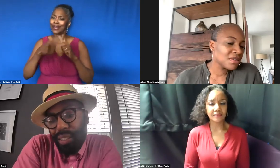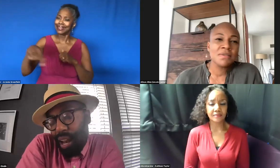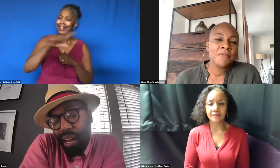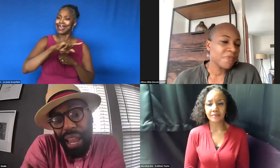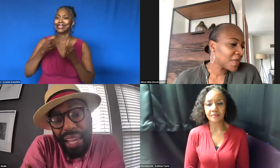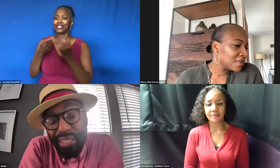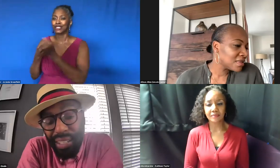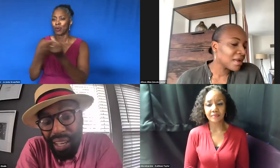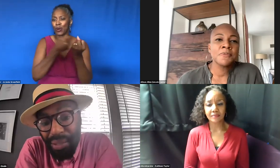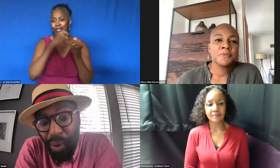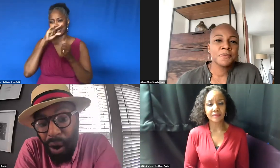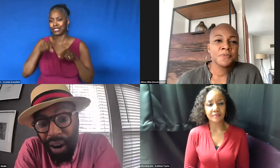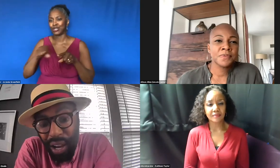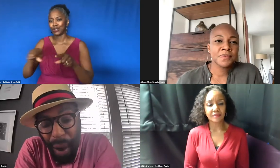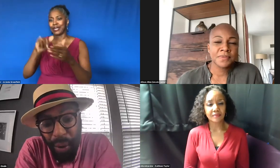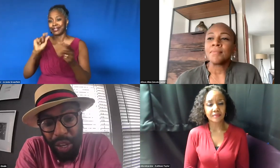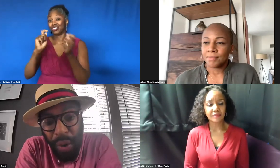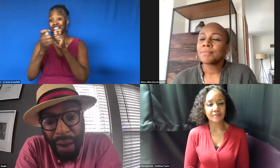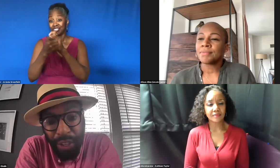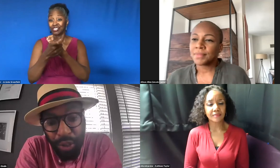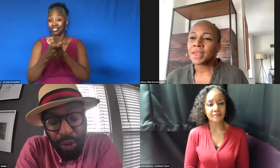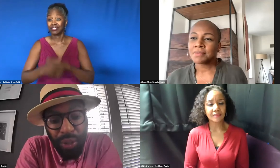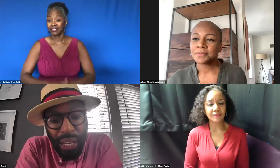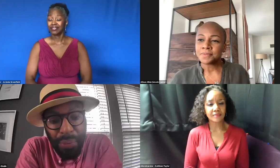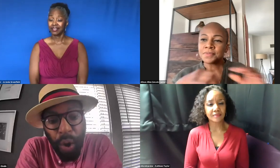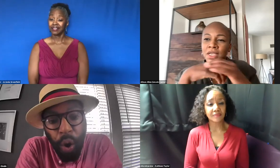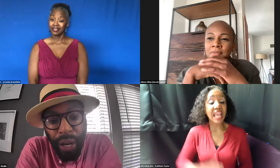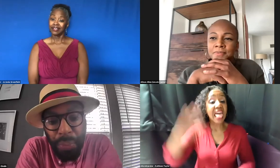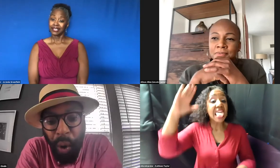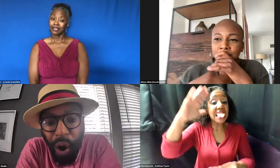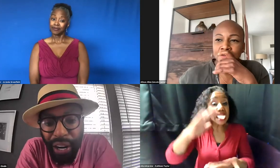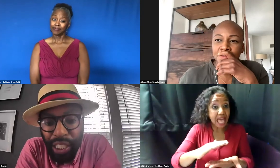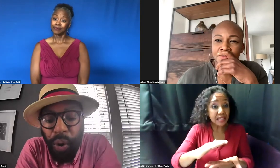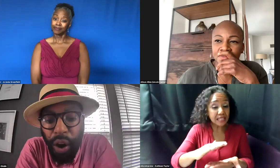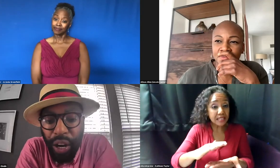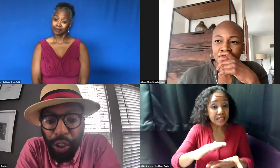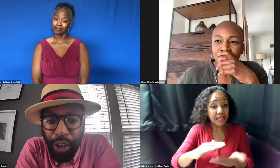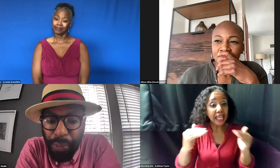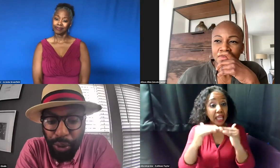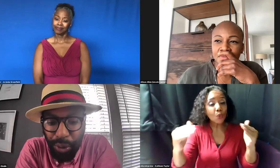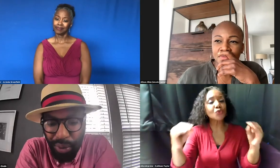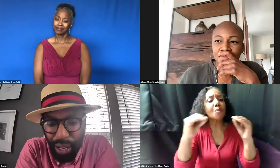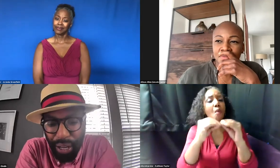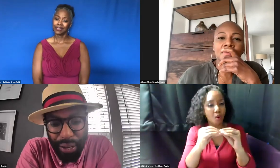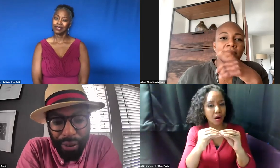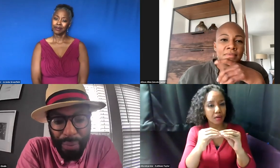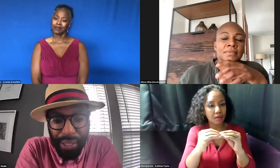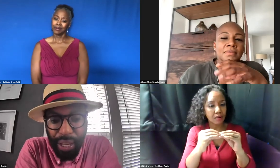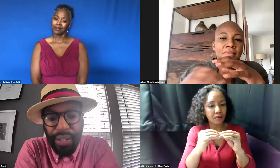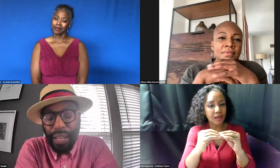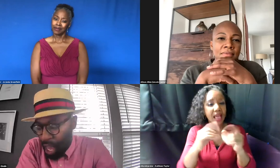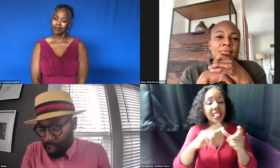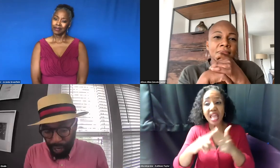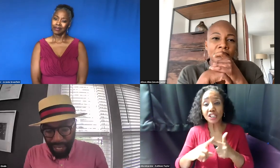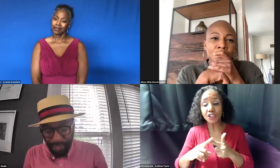changes? Less is more about what you have to do, and then more and more is more in what you're exposed to. I don't know if that makes